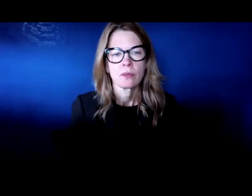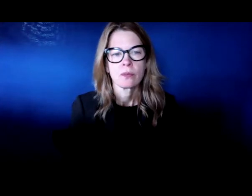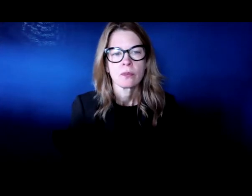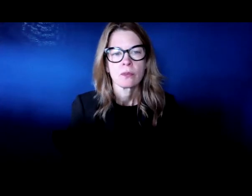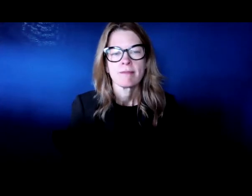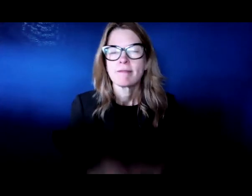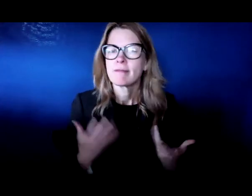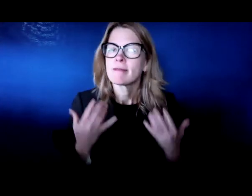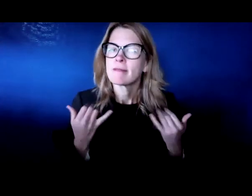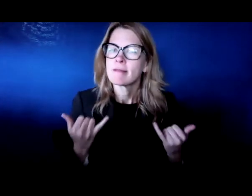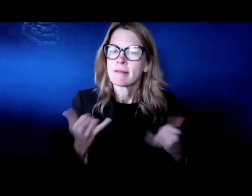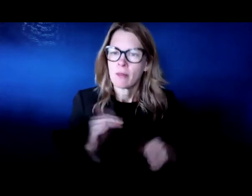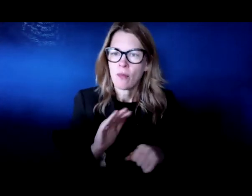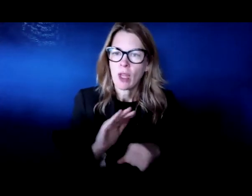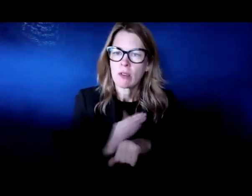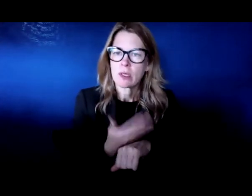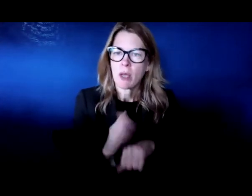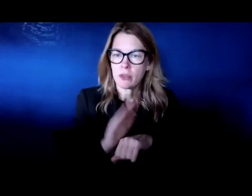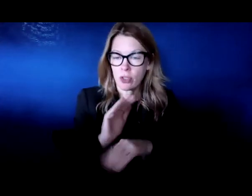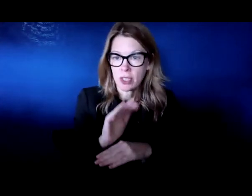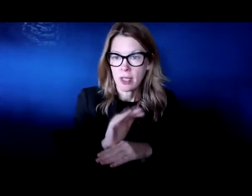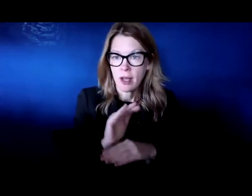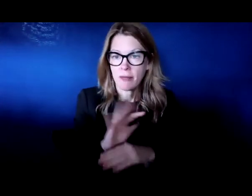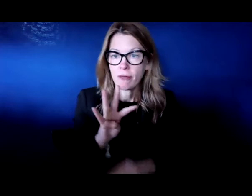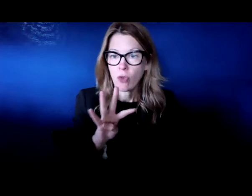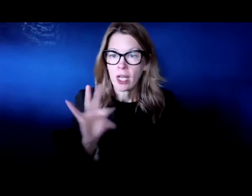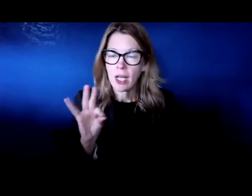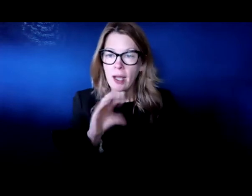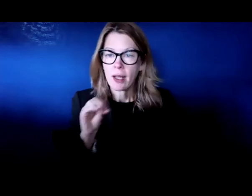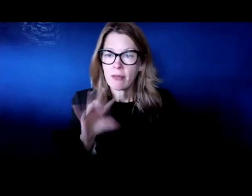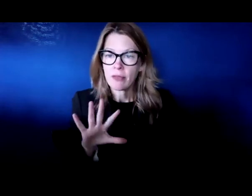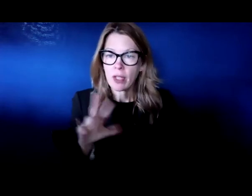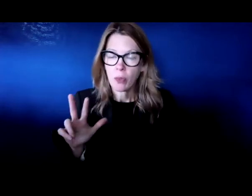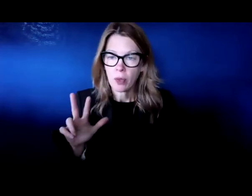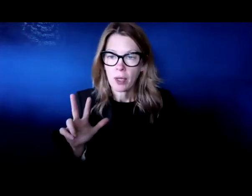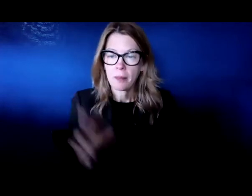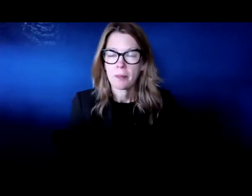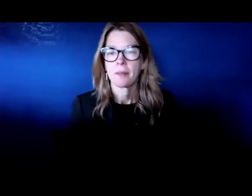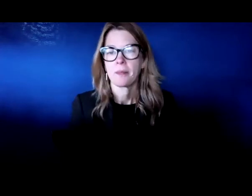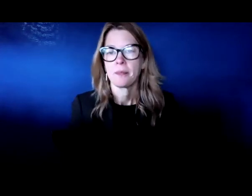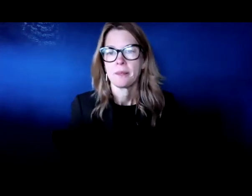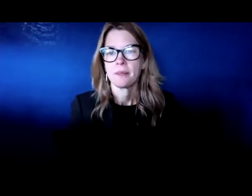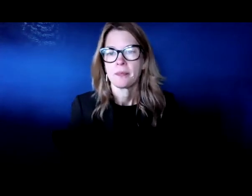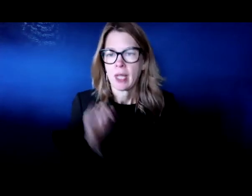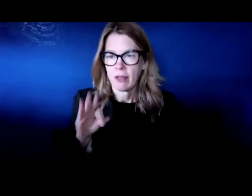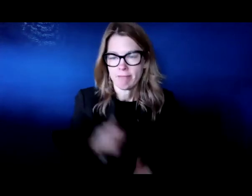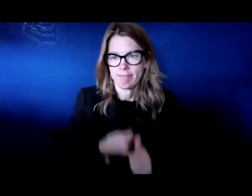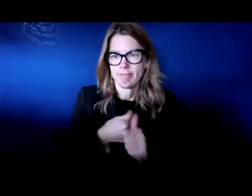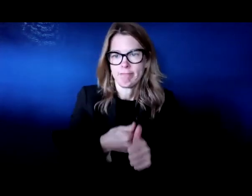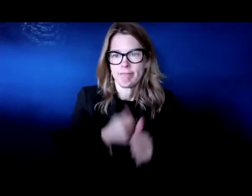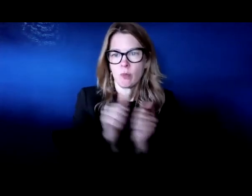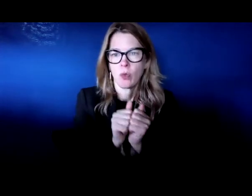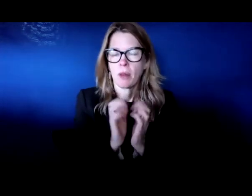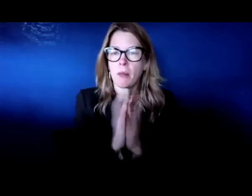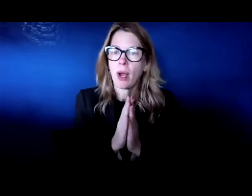Our psalms appointed for tonight are Psalms 49 and 53. If you're following along in the prayer book, that